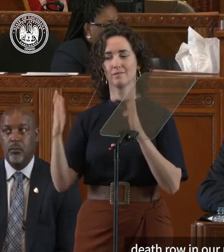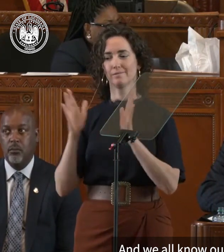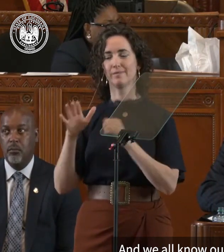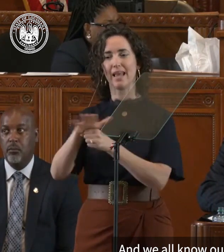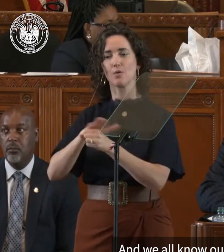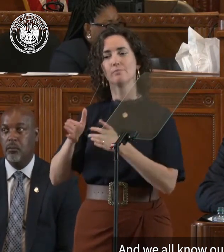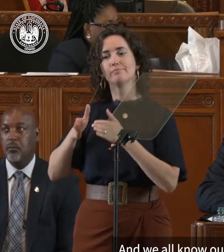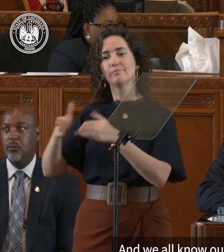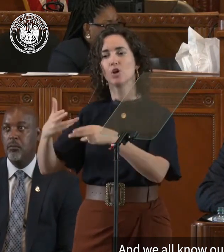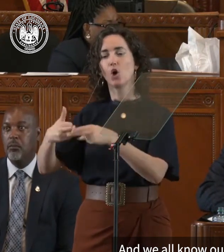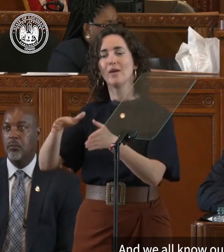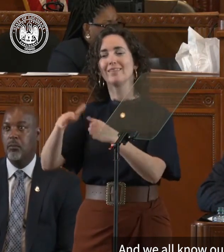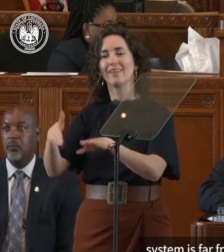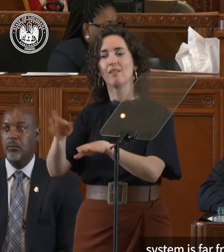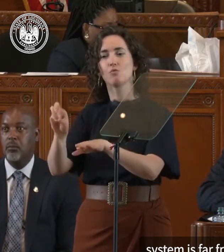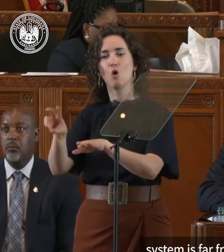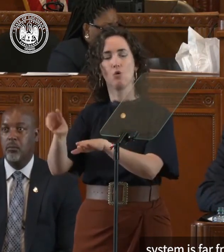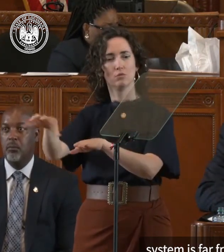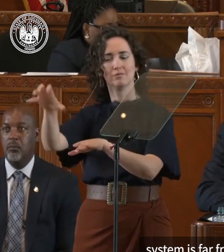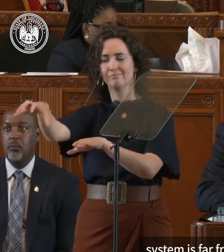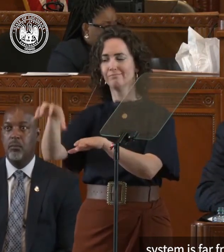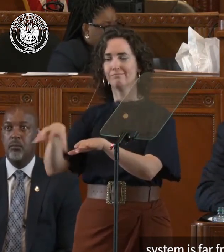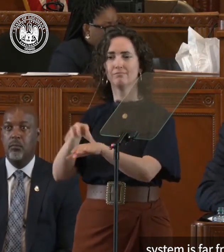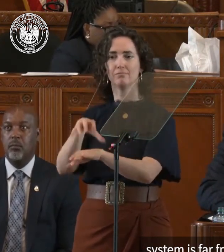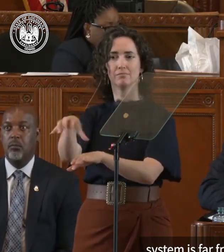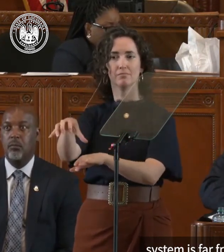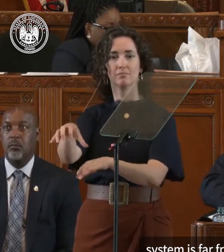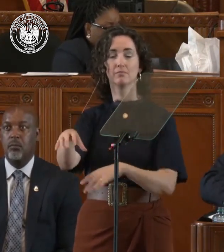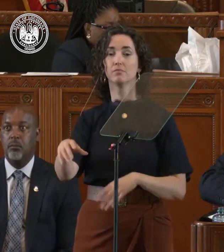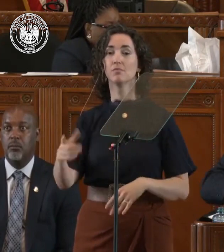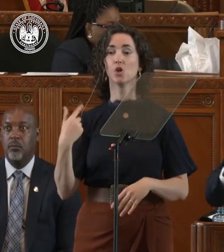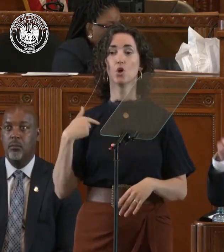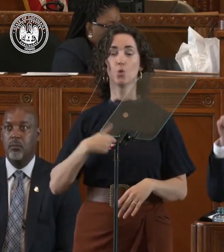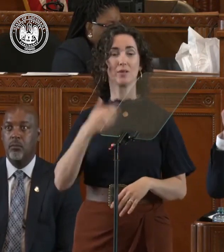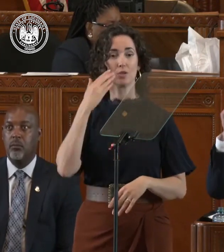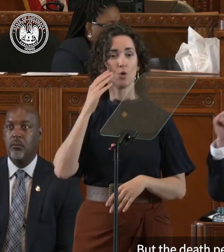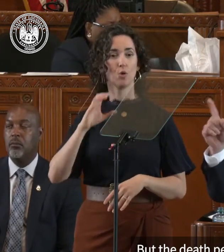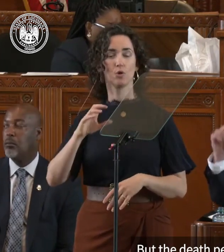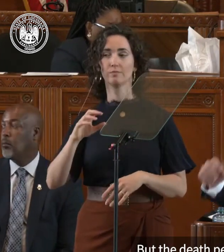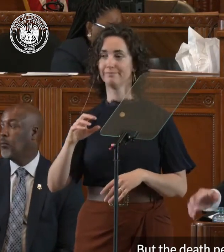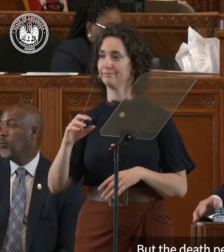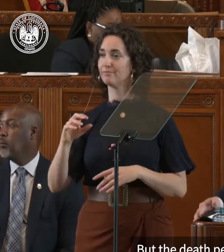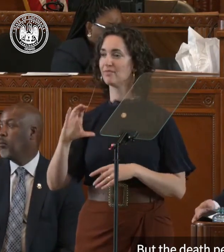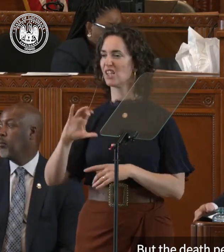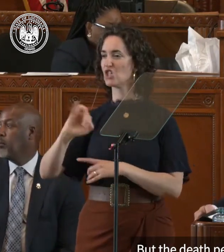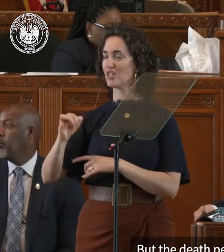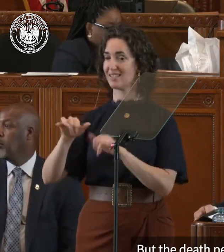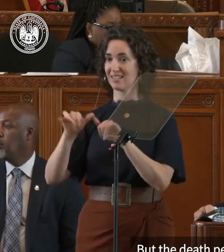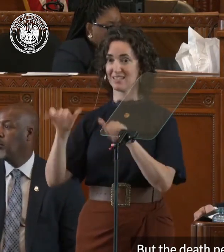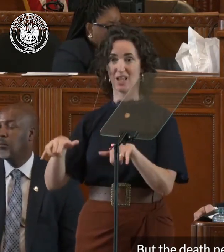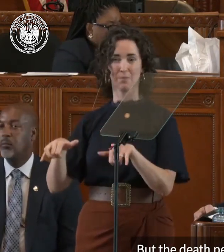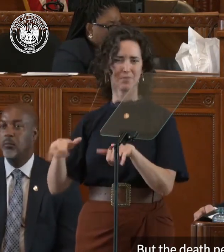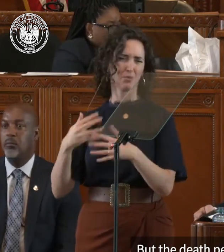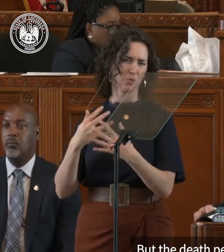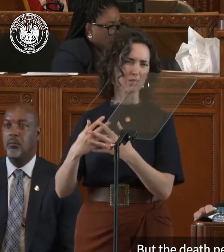And we all know our criminal justice system is far from perfect, but the death penalty is